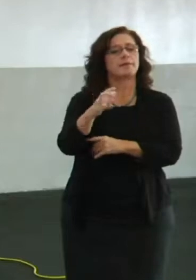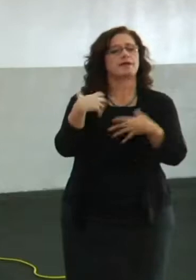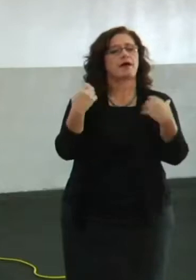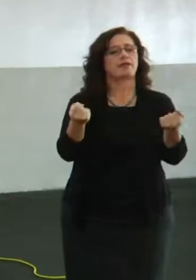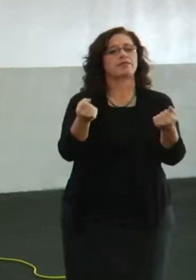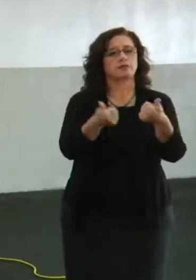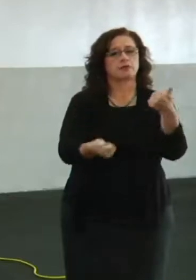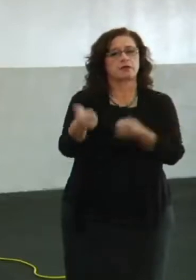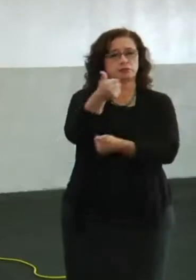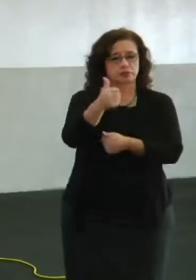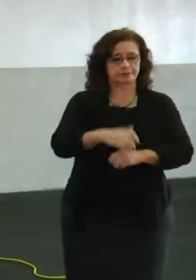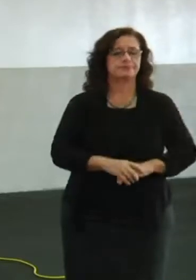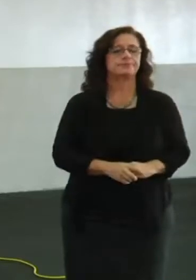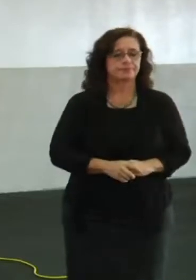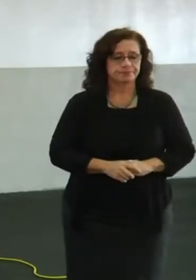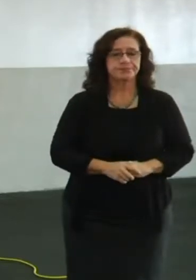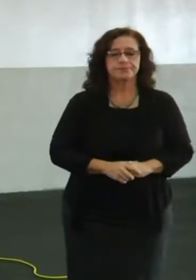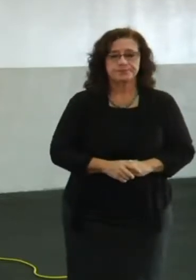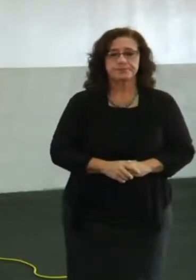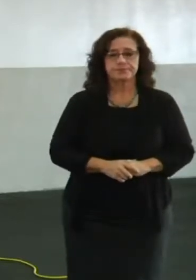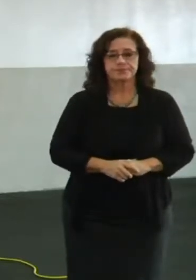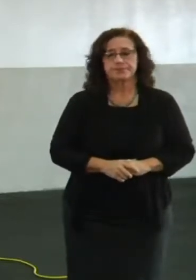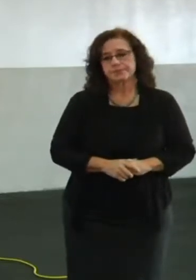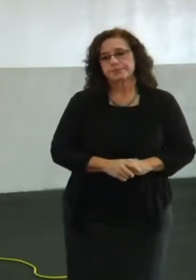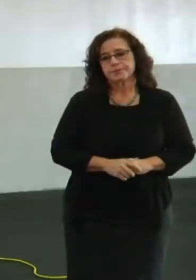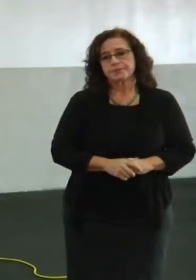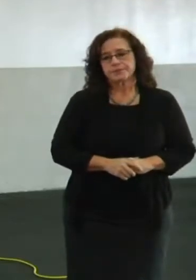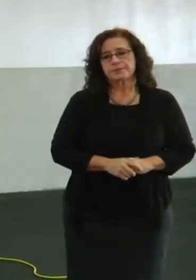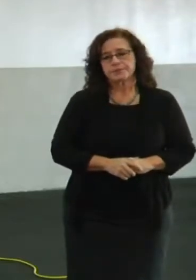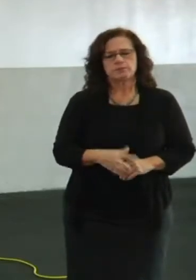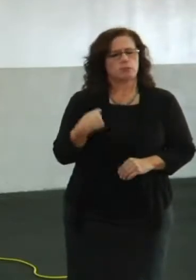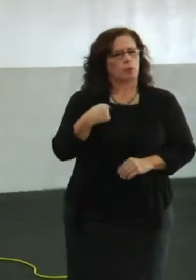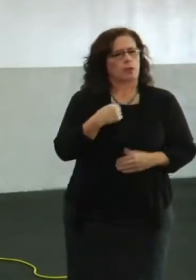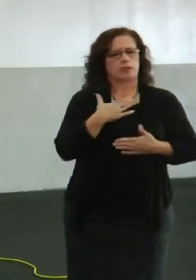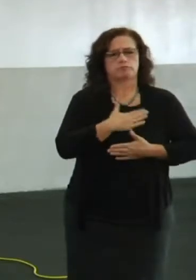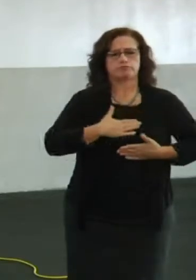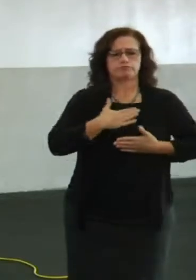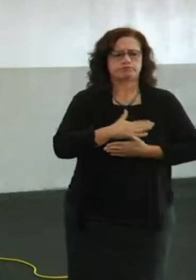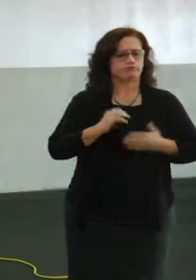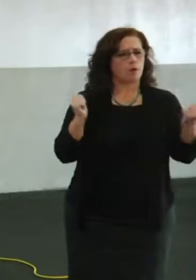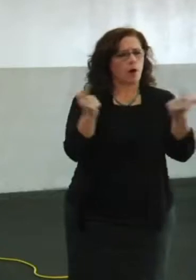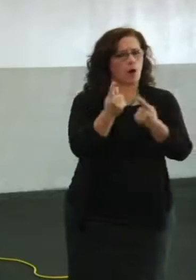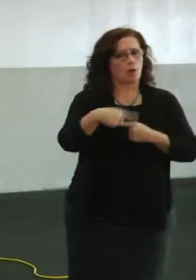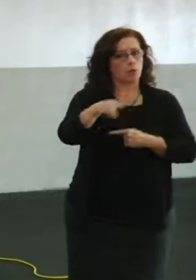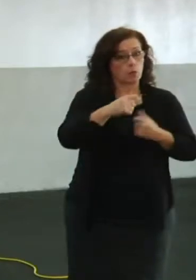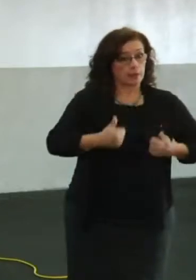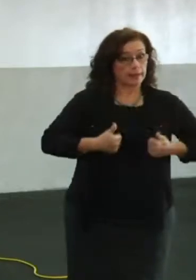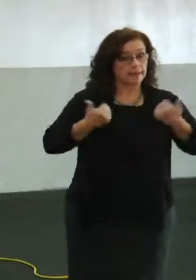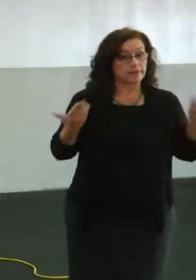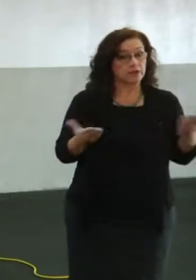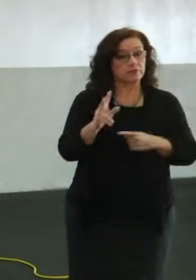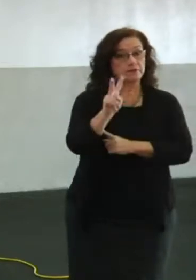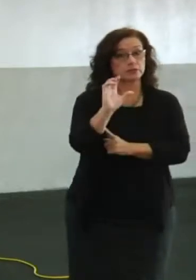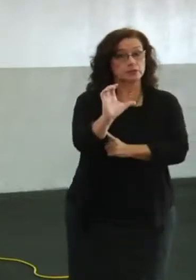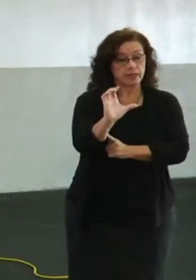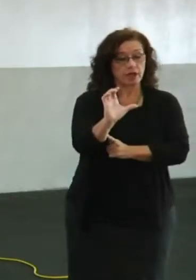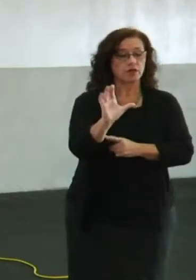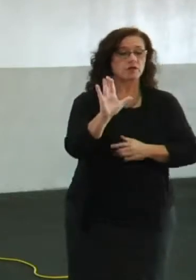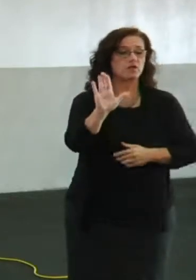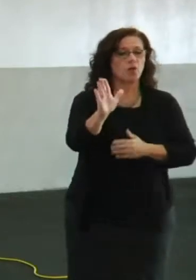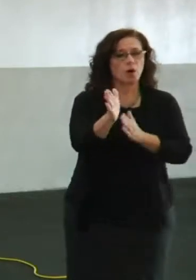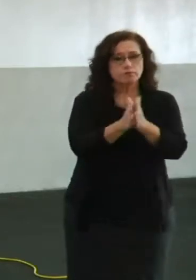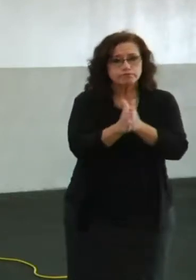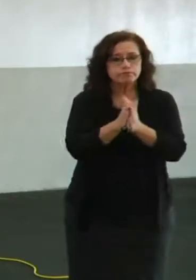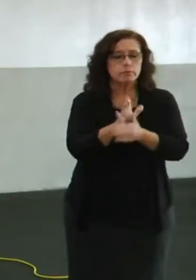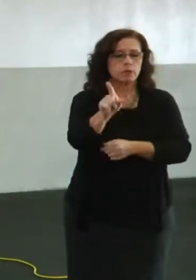know, while we really appreciate all of Ventura County residents with their dedication, their effort, their sacrifice over the